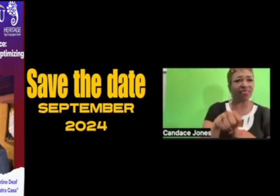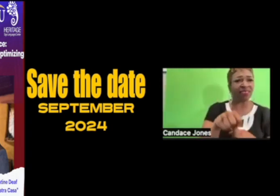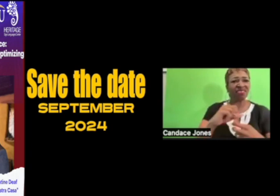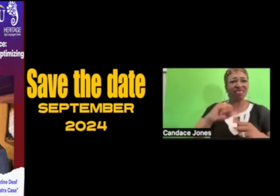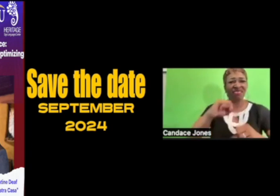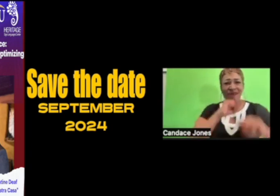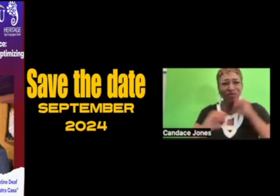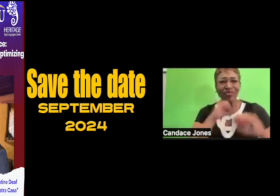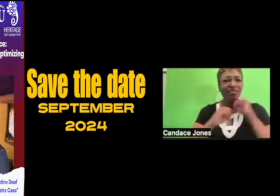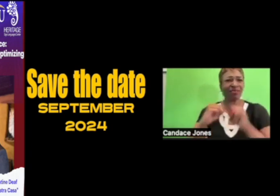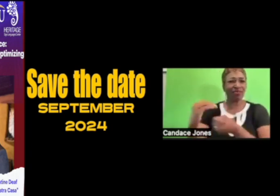Torres.